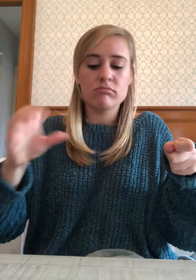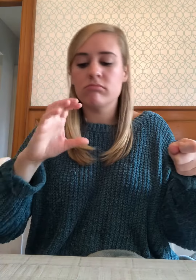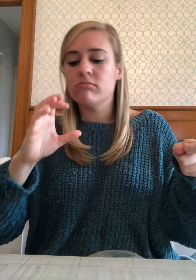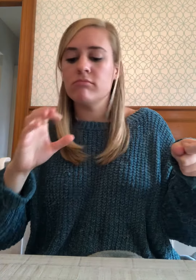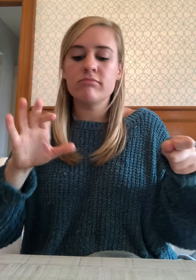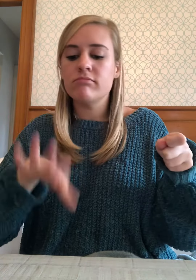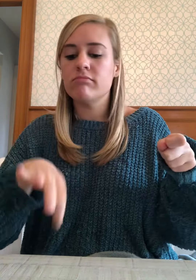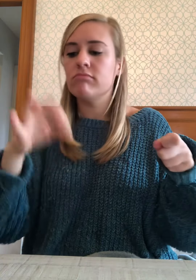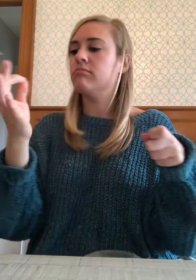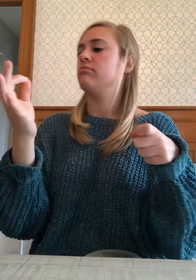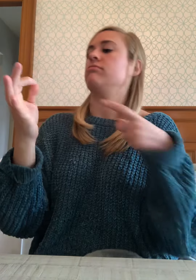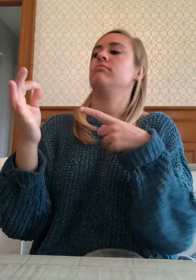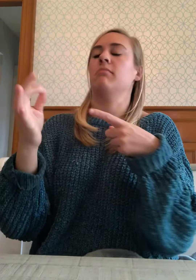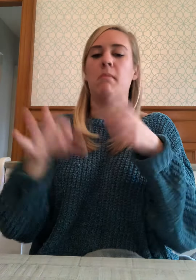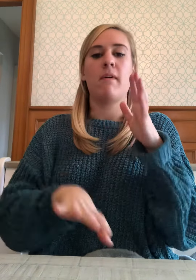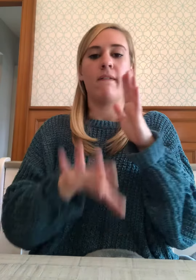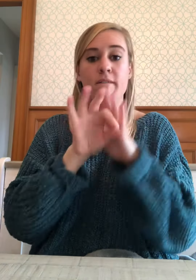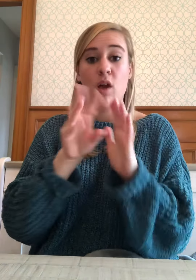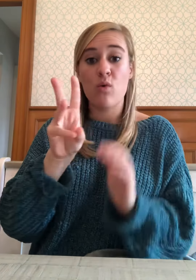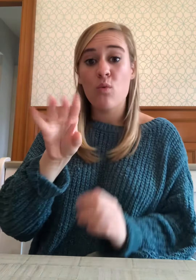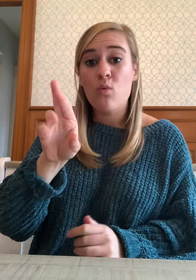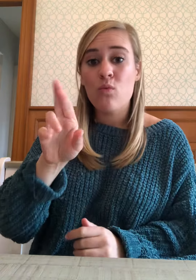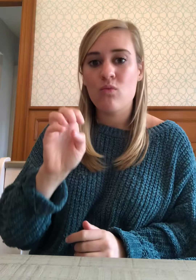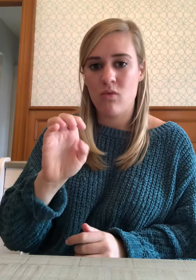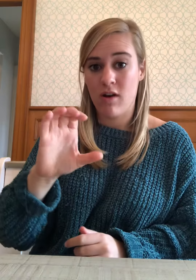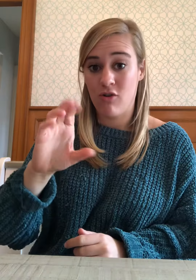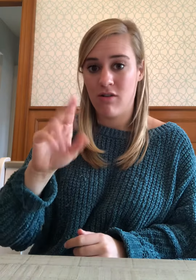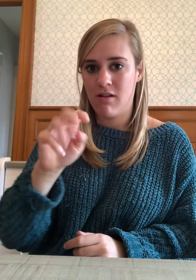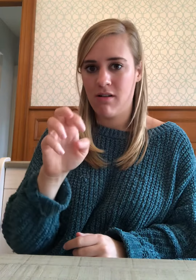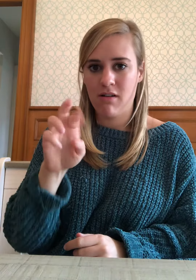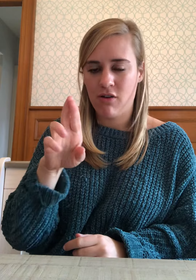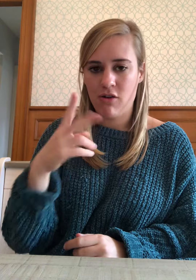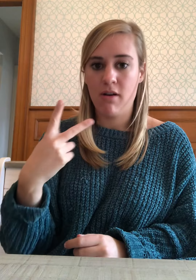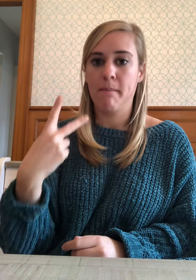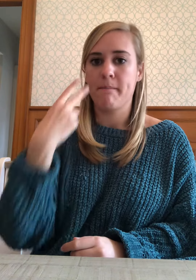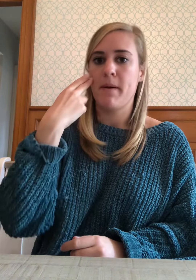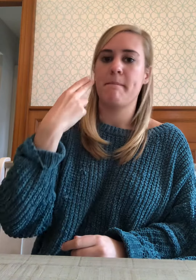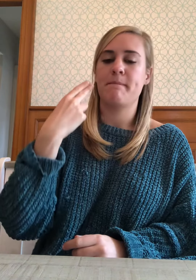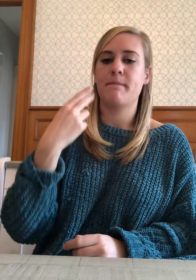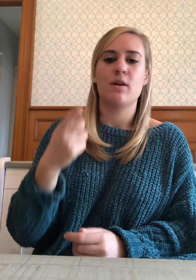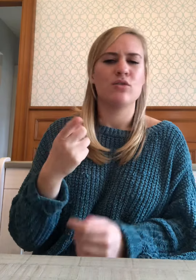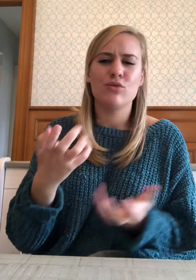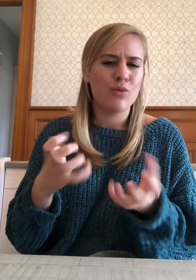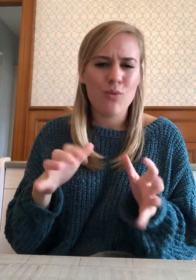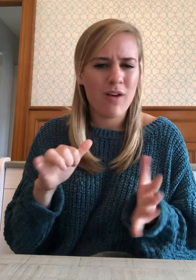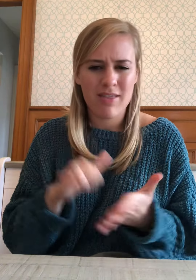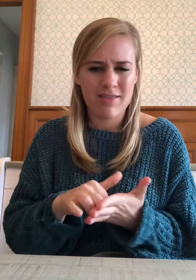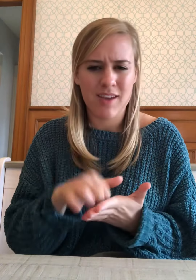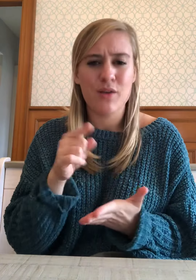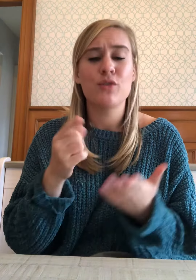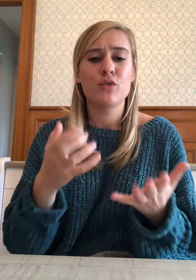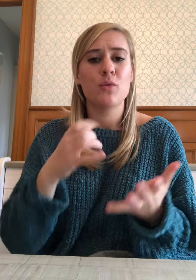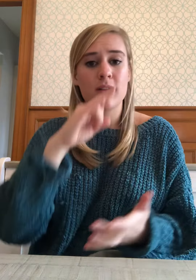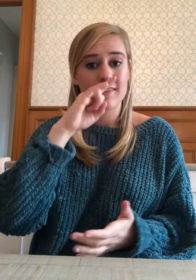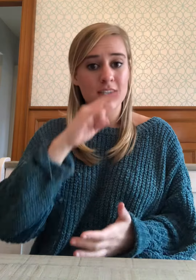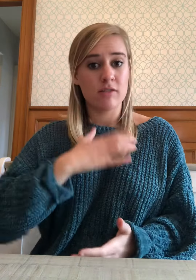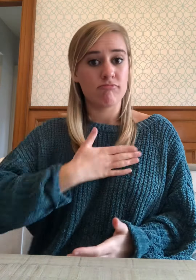036 wires on a fixed RPE. You don't want that. You want the cooperation working with you,